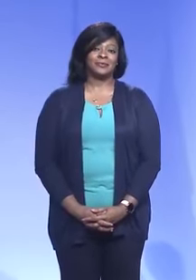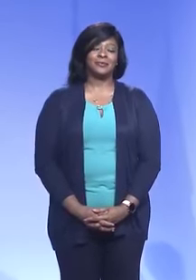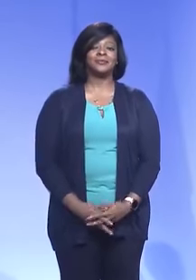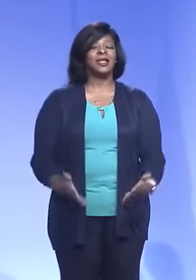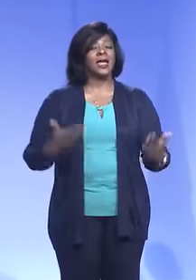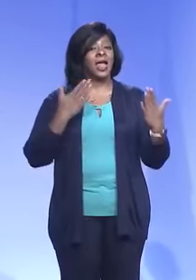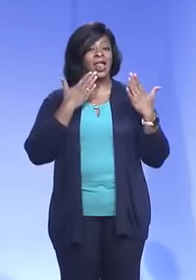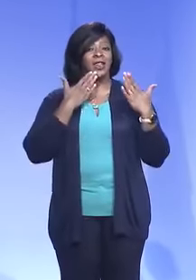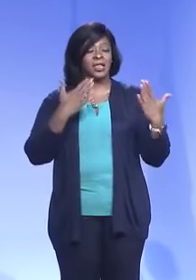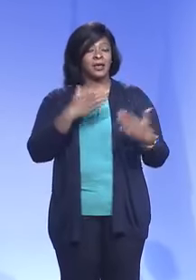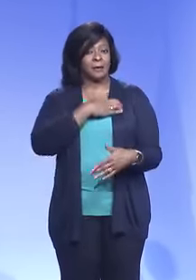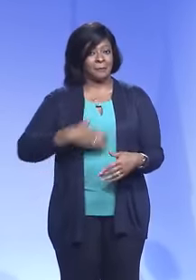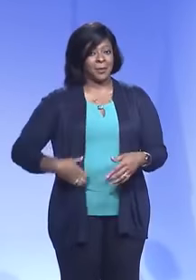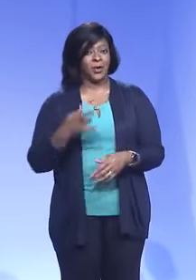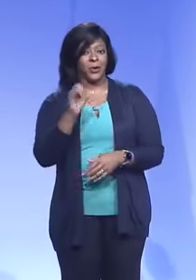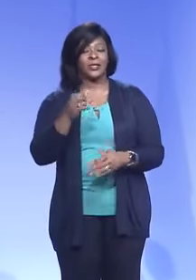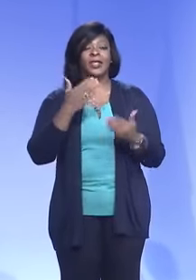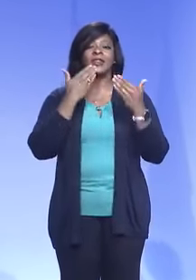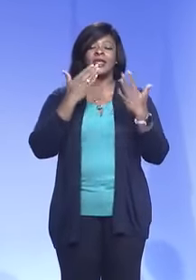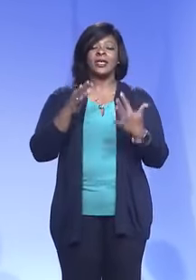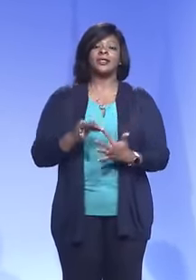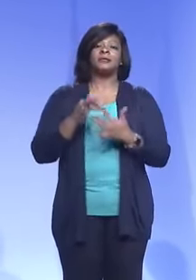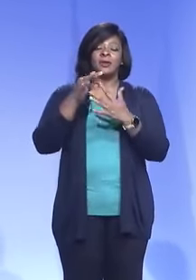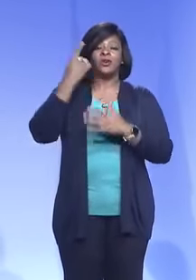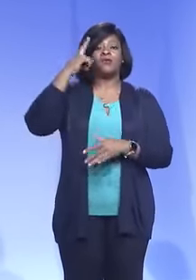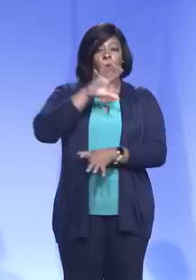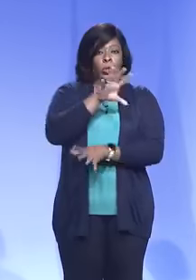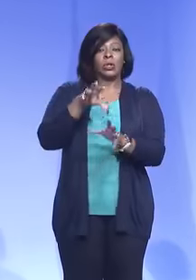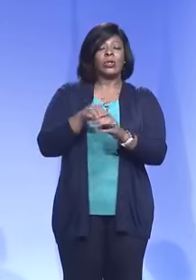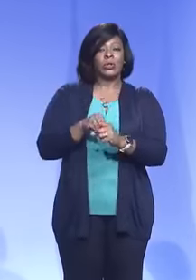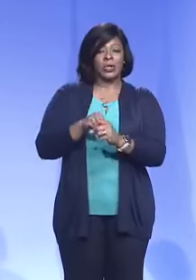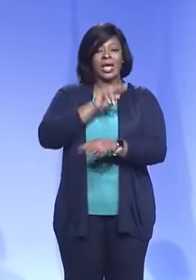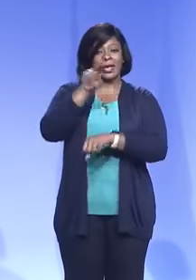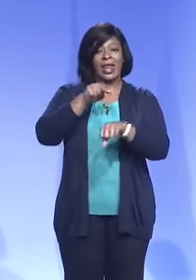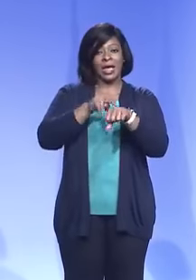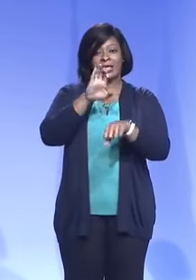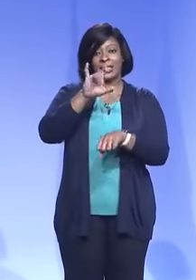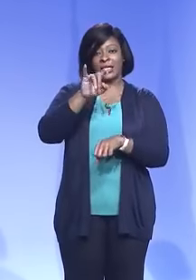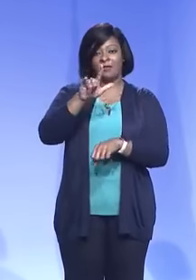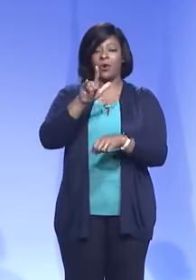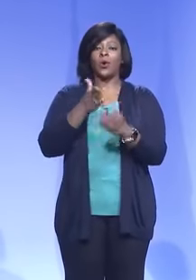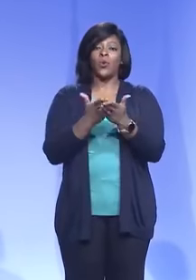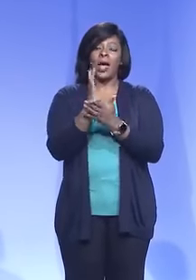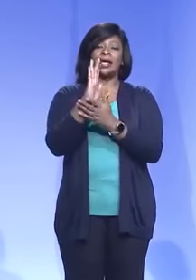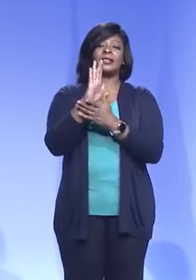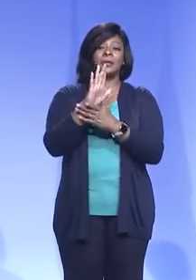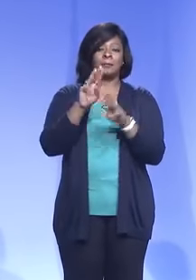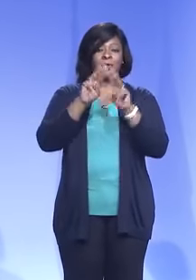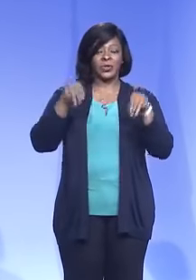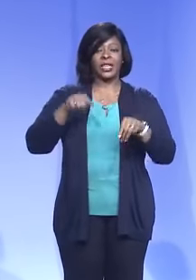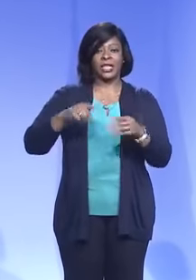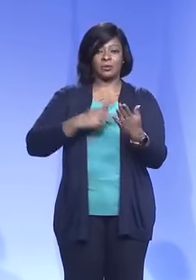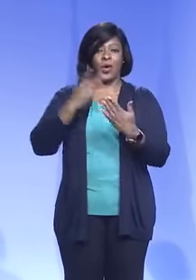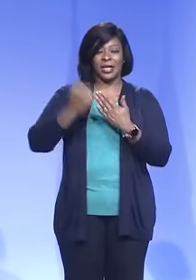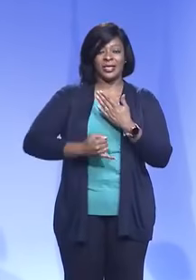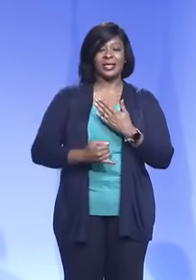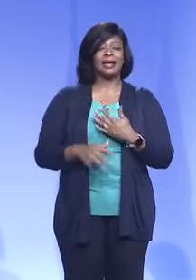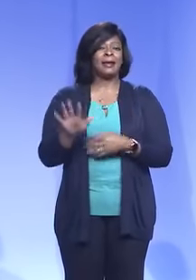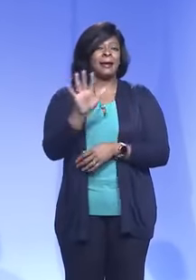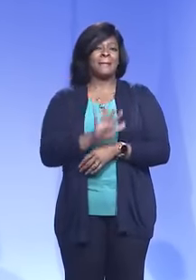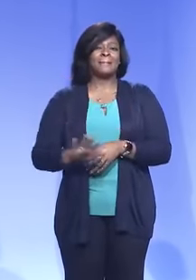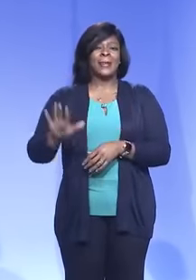Thank you, Mayor Harris. Thank you especially for including the National Civil Rights Museum in this project.